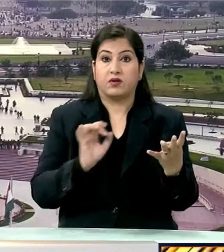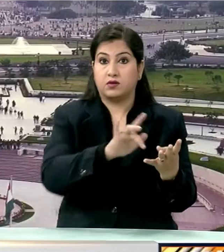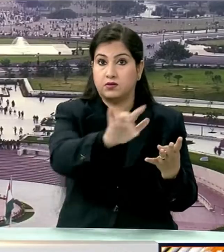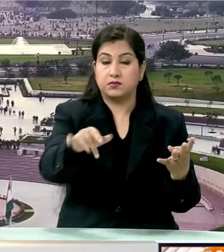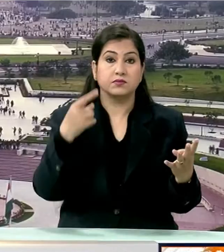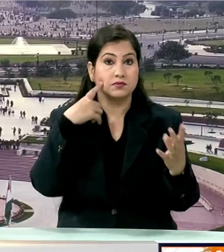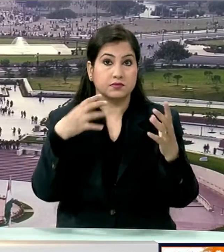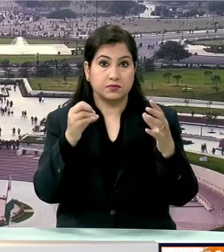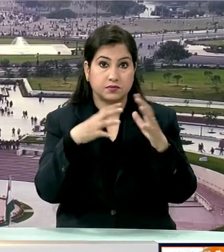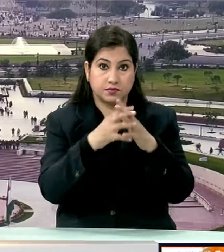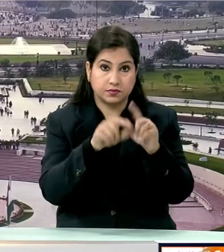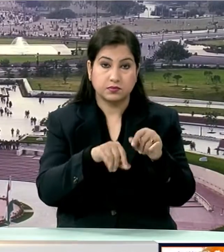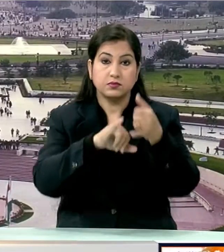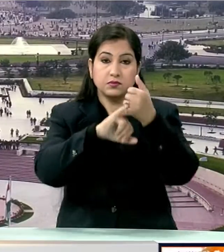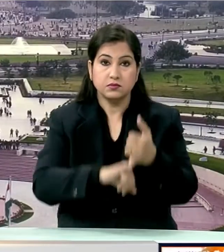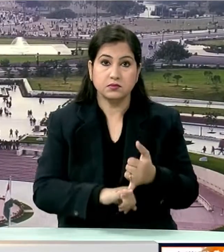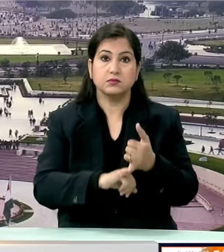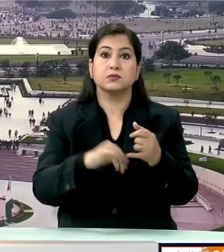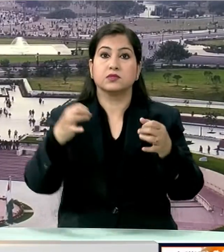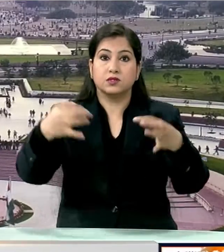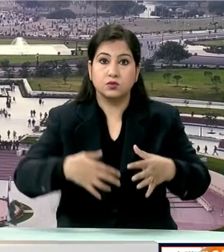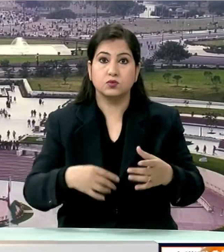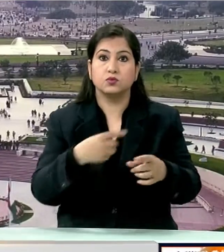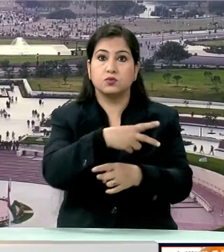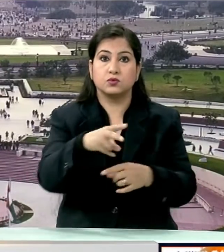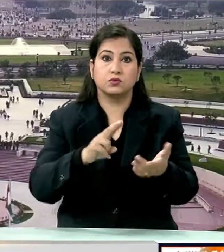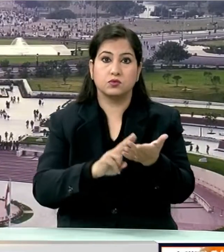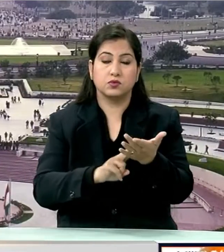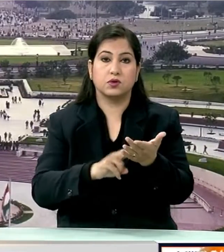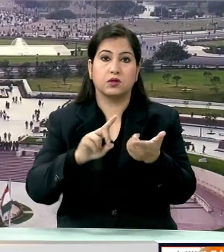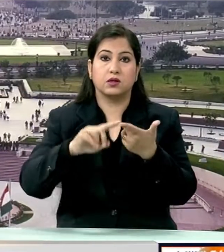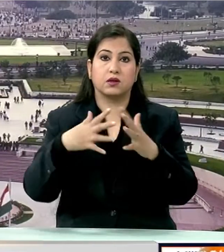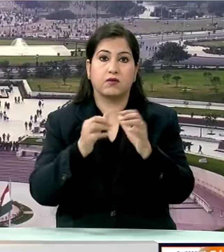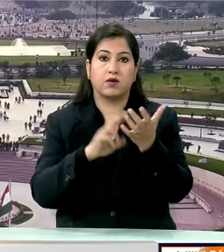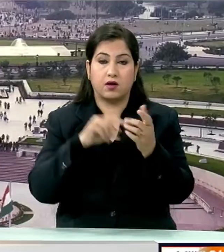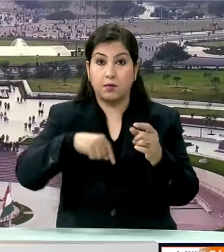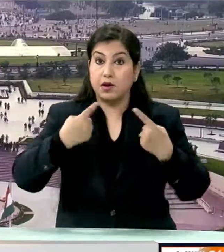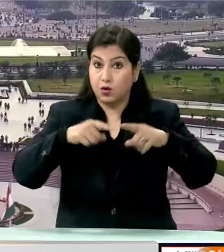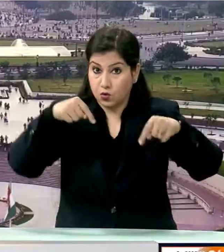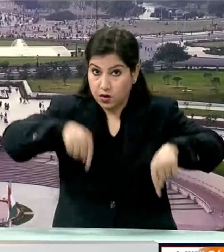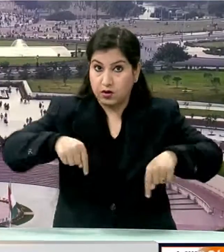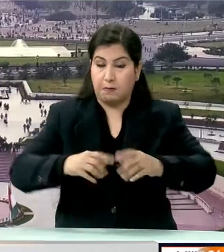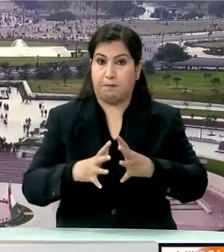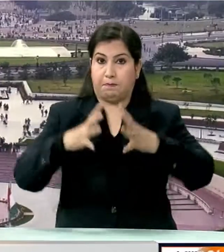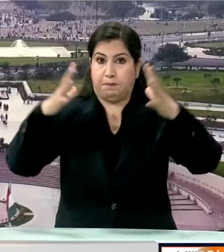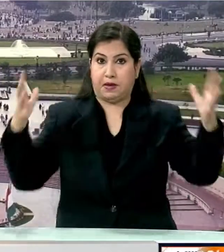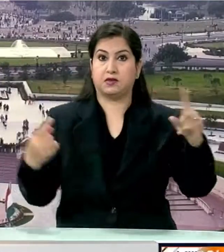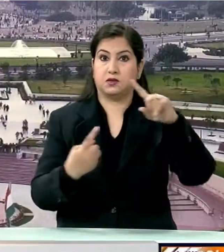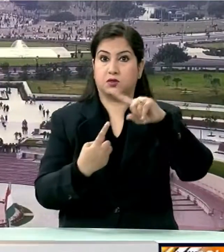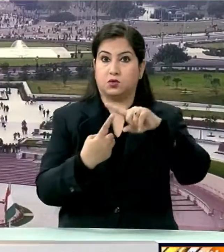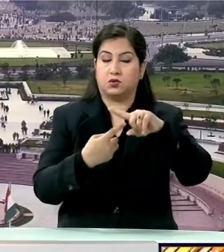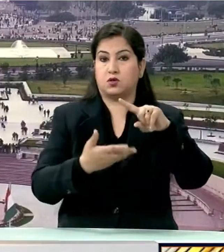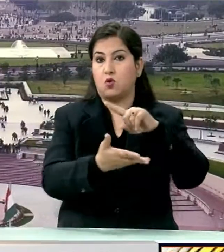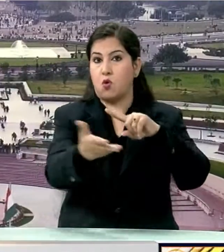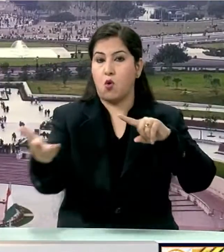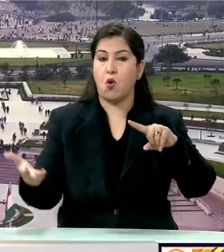Iowa, South Carolina, New Hampshire, and Nevada have already voted. But today is the biggest day of the entire